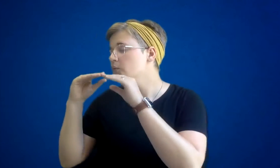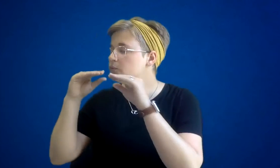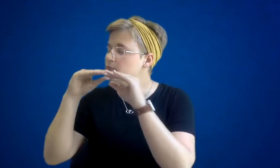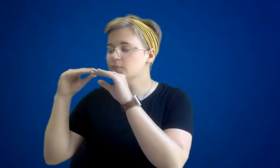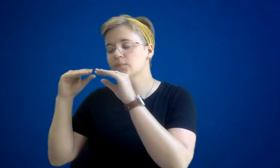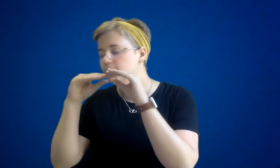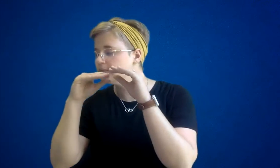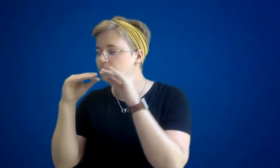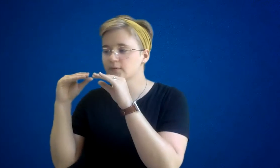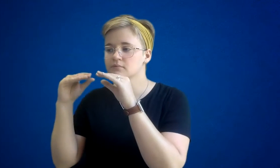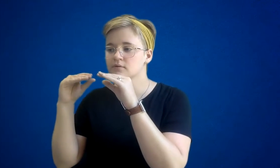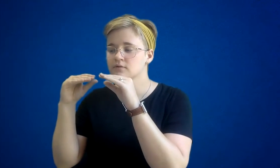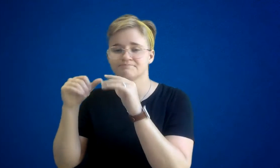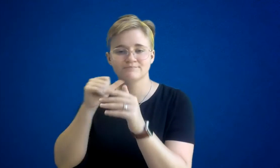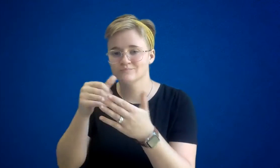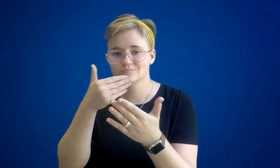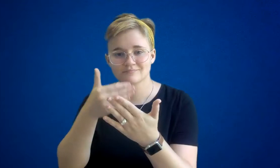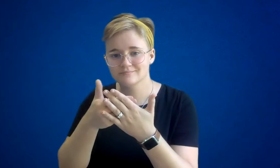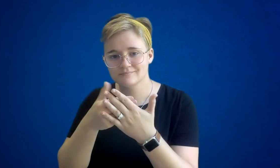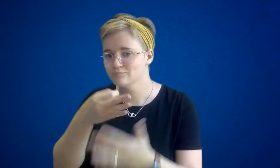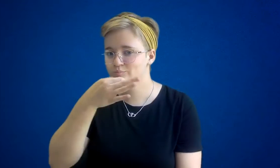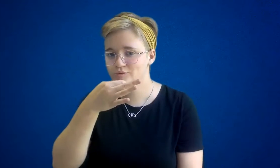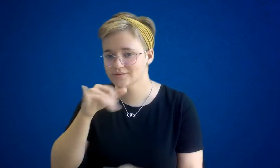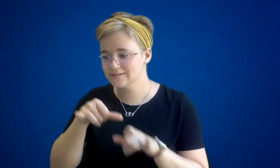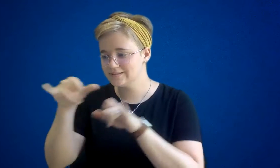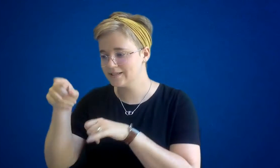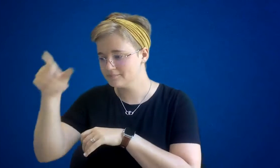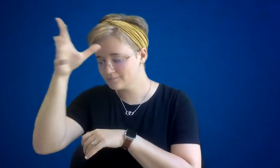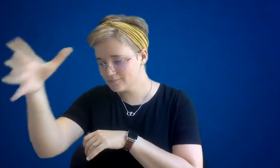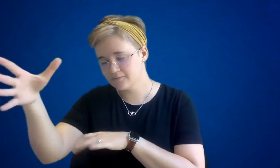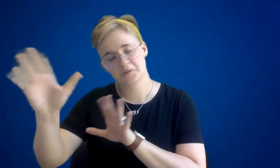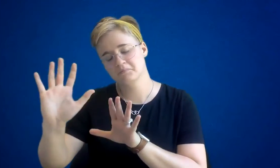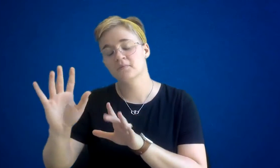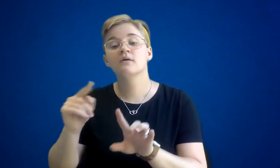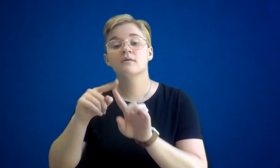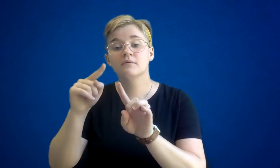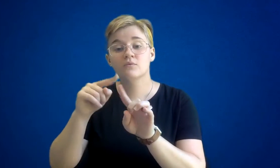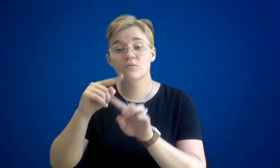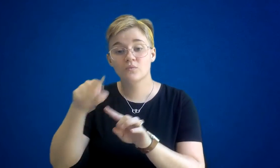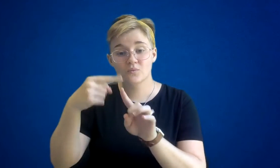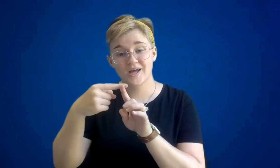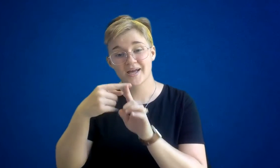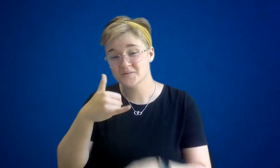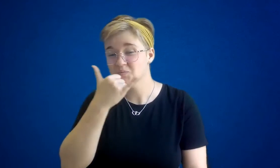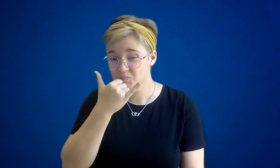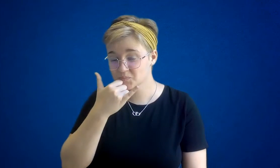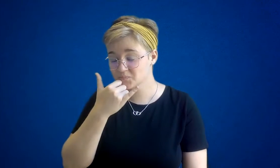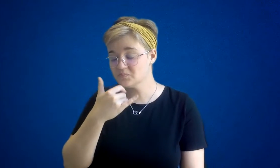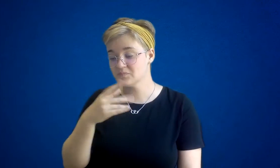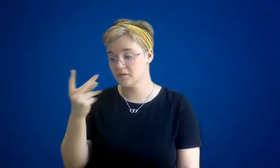good as Grandfather by a long shot, and whenever he missed a note, Searchlight would put her head back and howl.